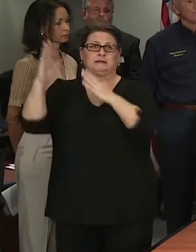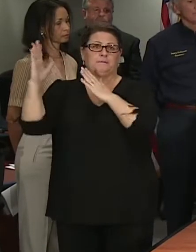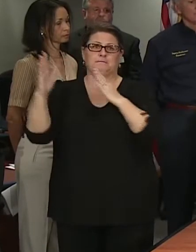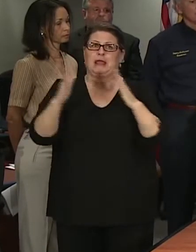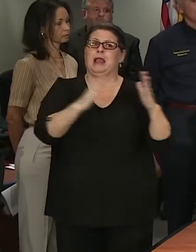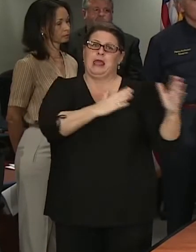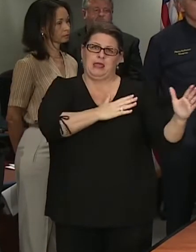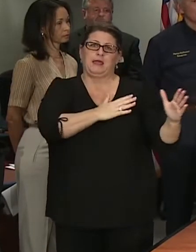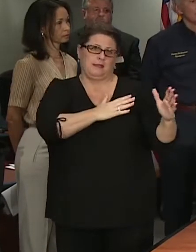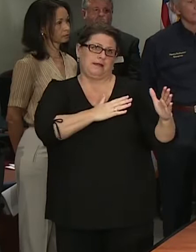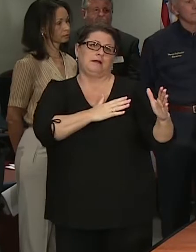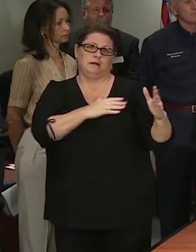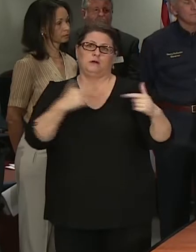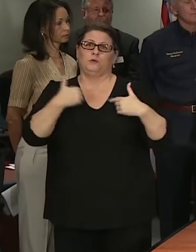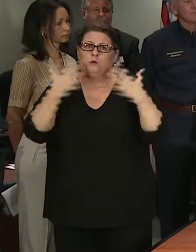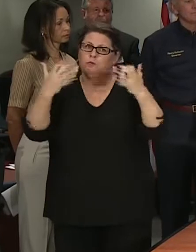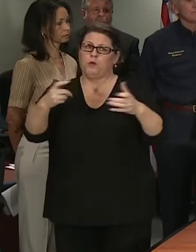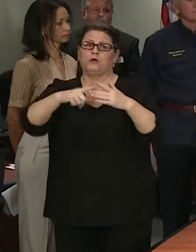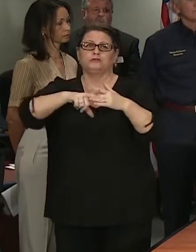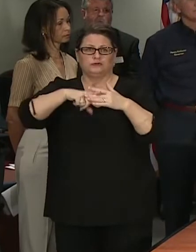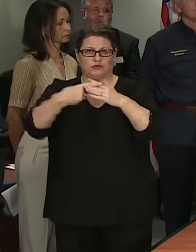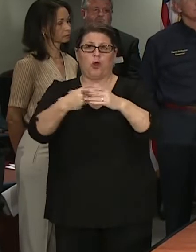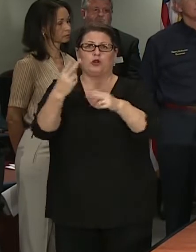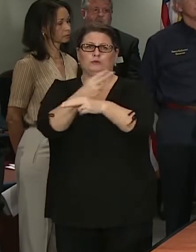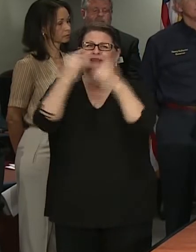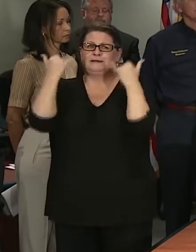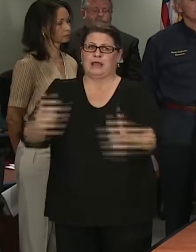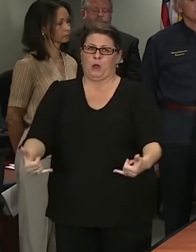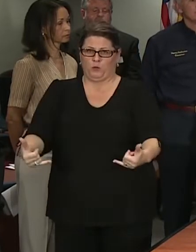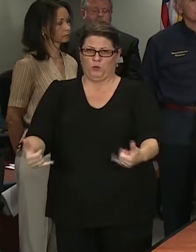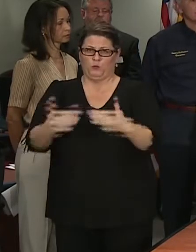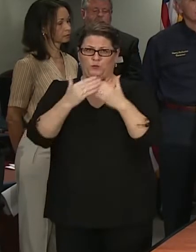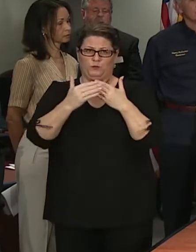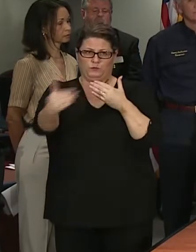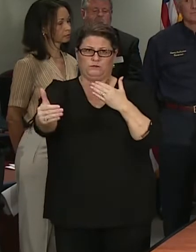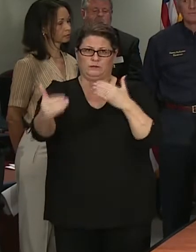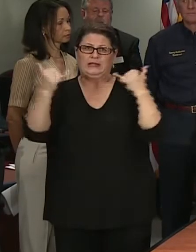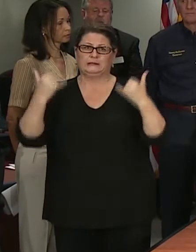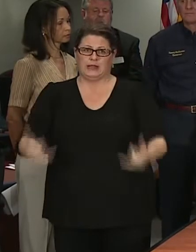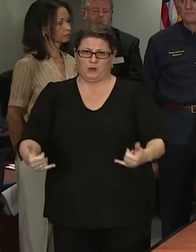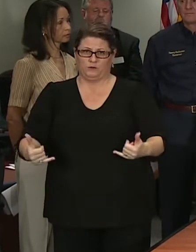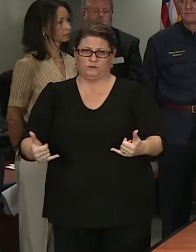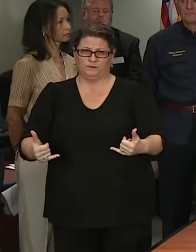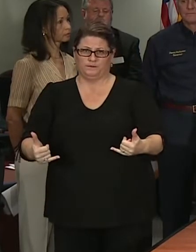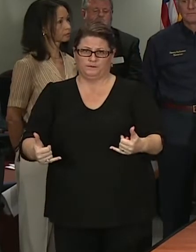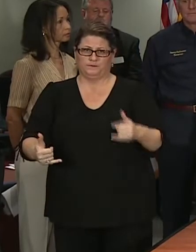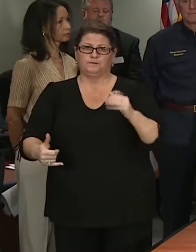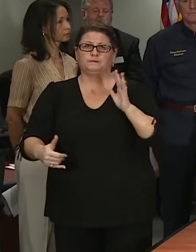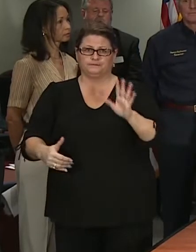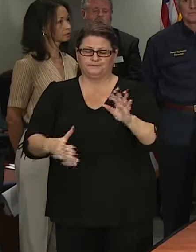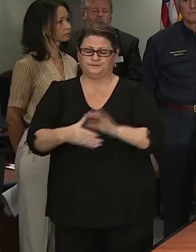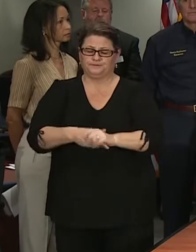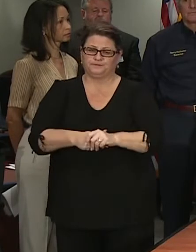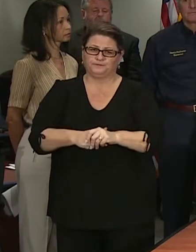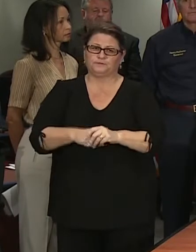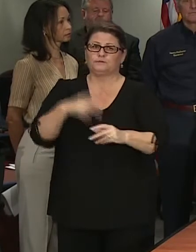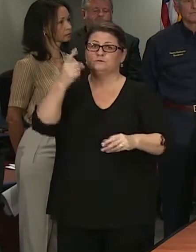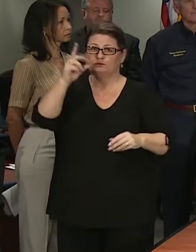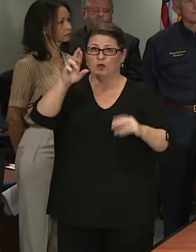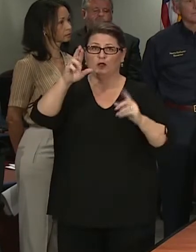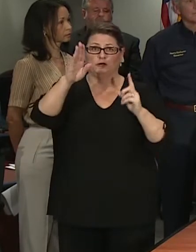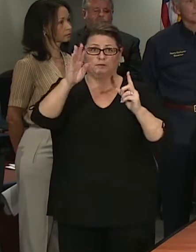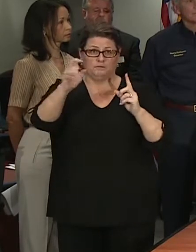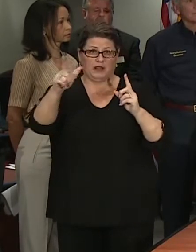we are prepared to begin implementing as of now. As we have heard from reports from Dr. Bell and